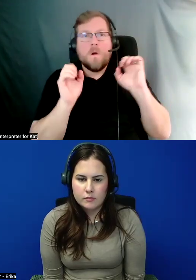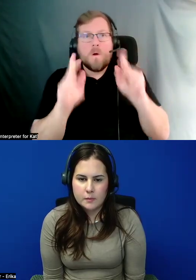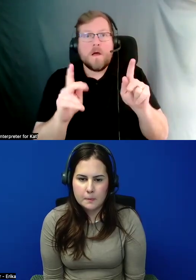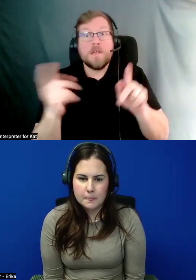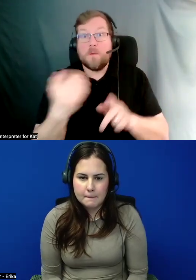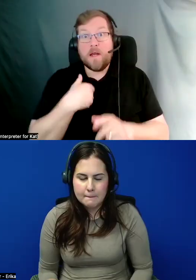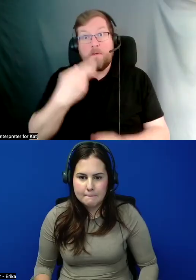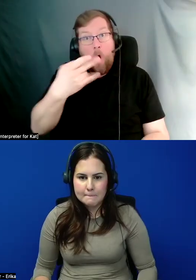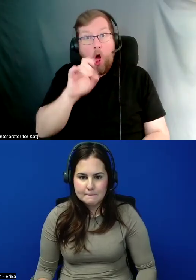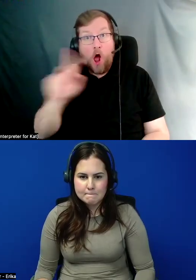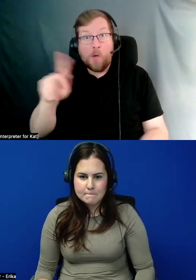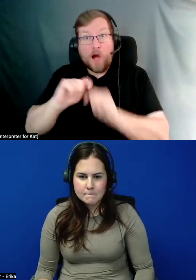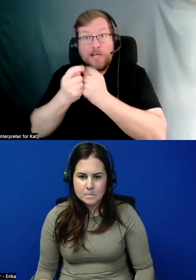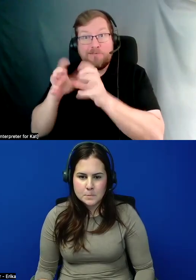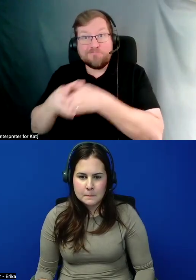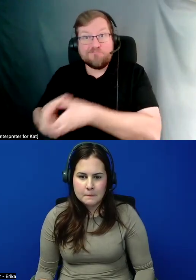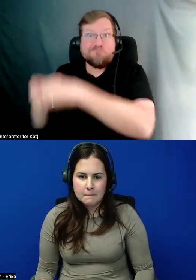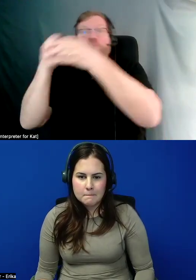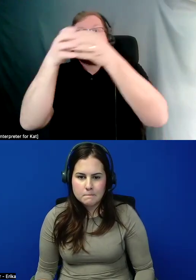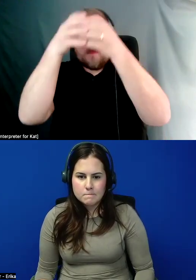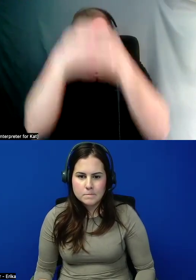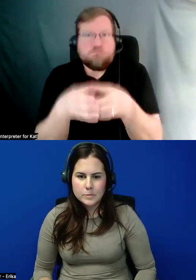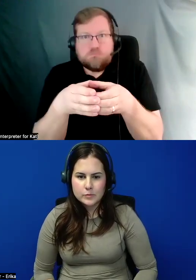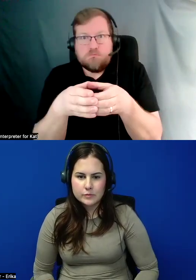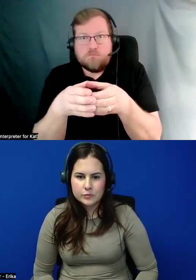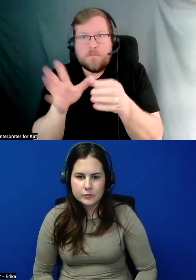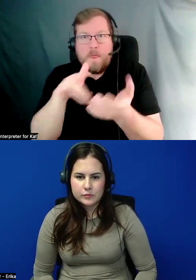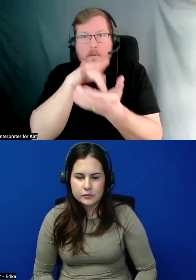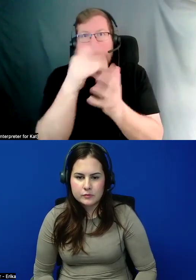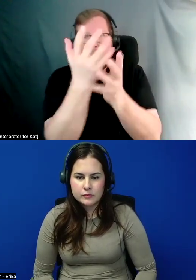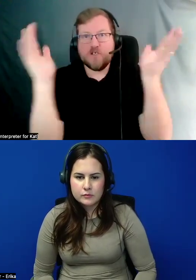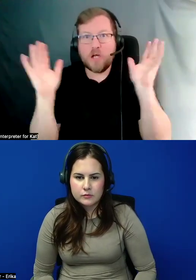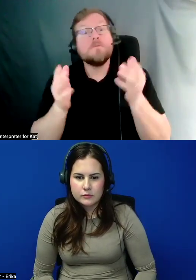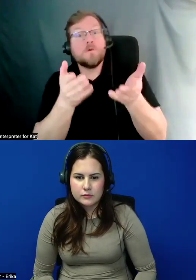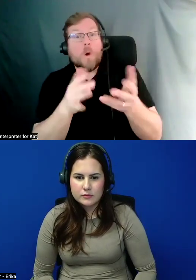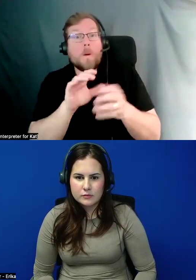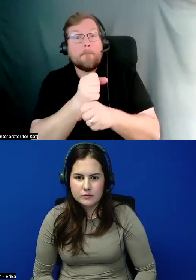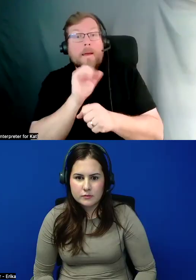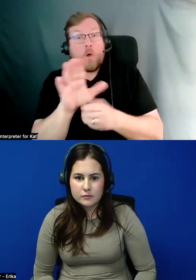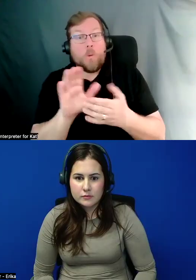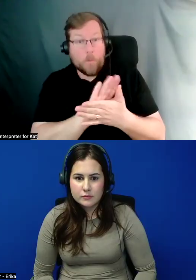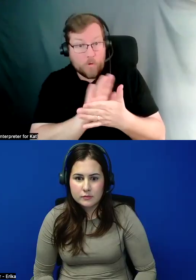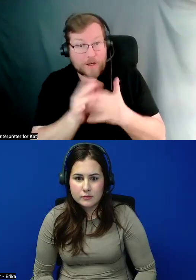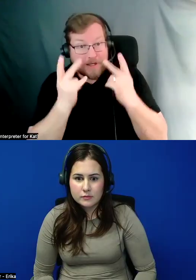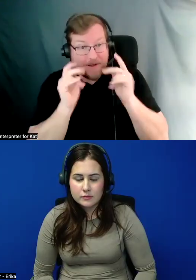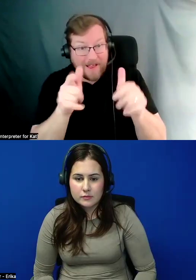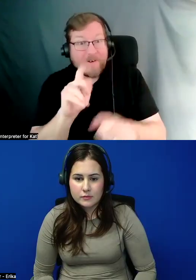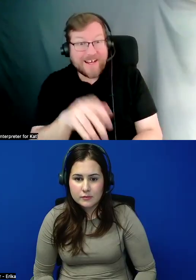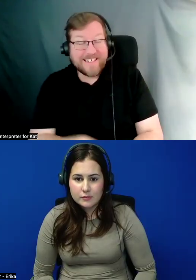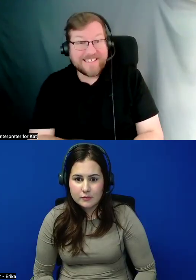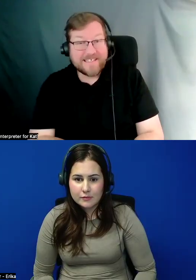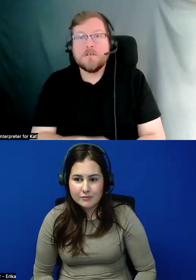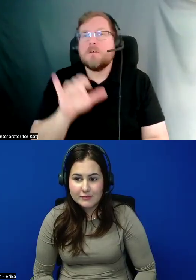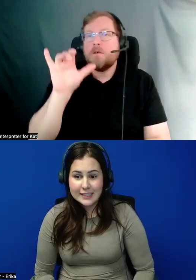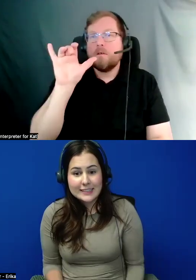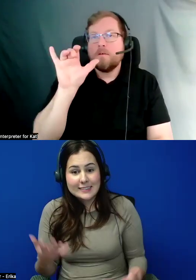Hallmark team cast, the crew of the movie production, drop them off, okay, make a movie, see you later. Pretty